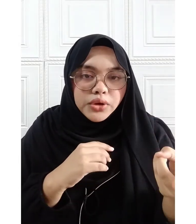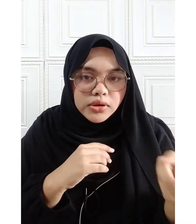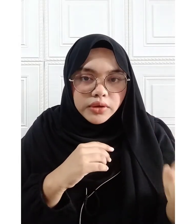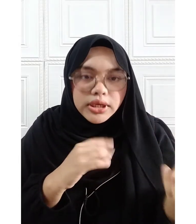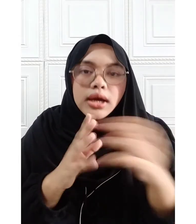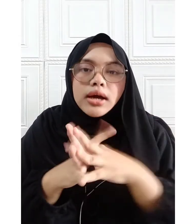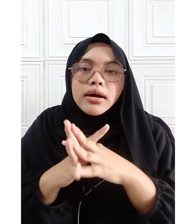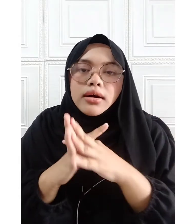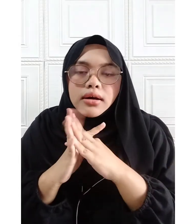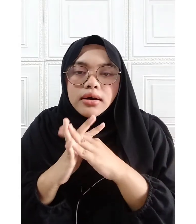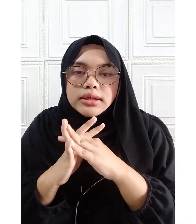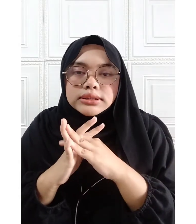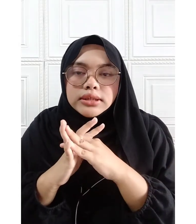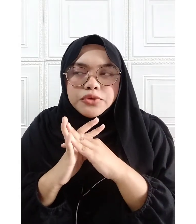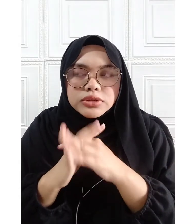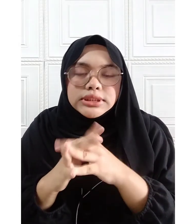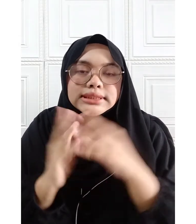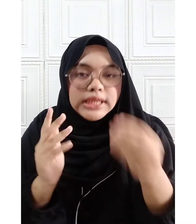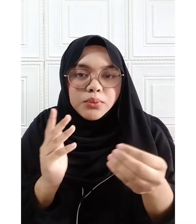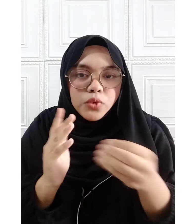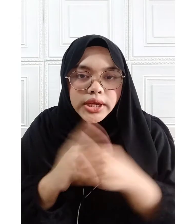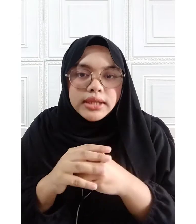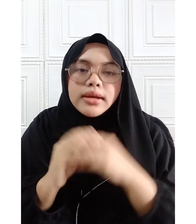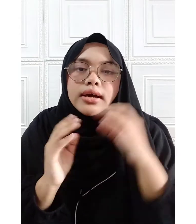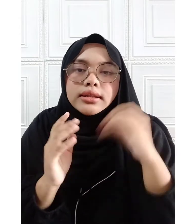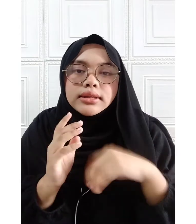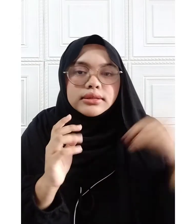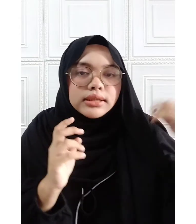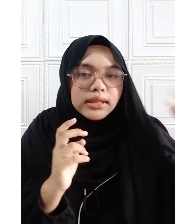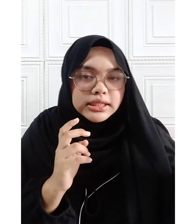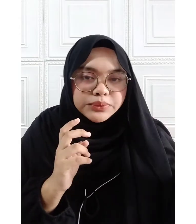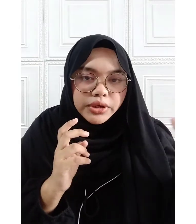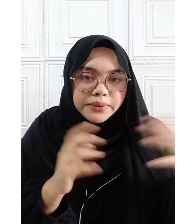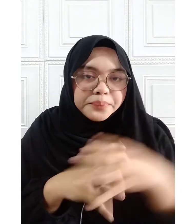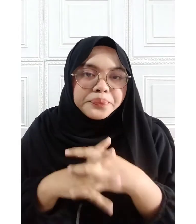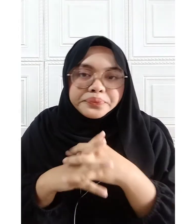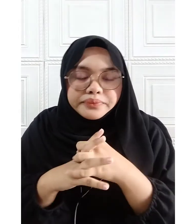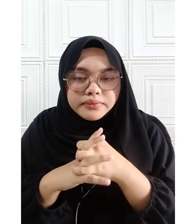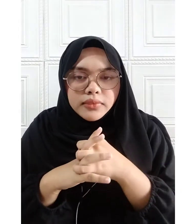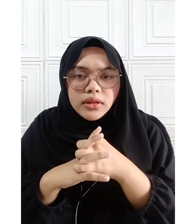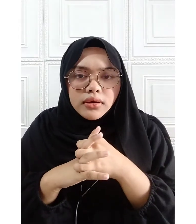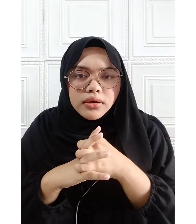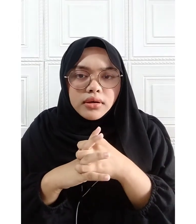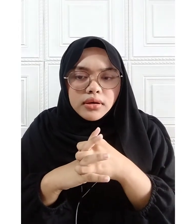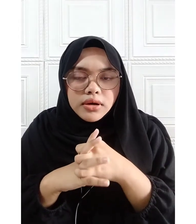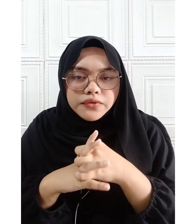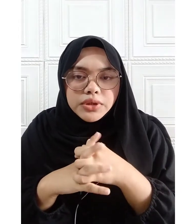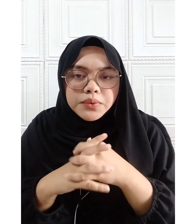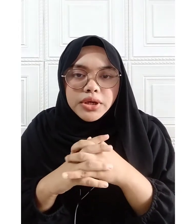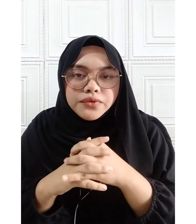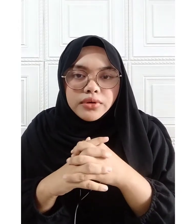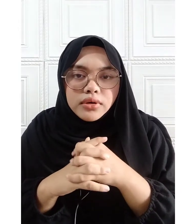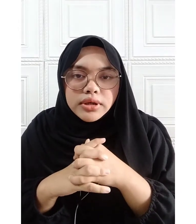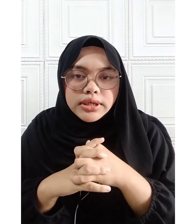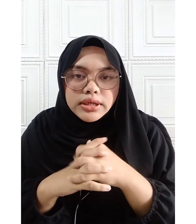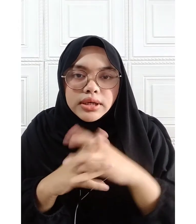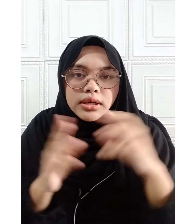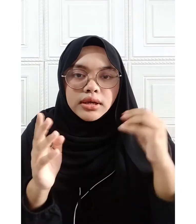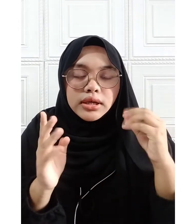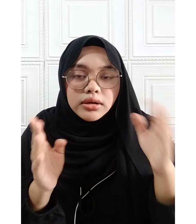load. Use the same weight and until the last point. After we have recorded it